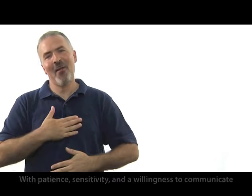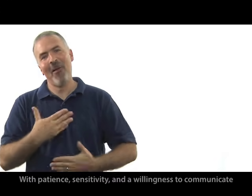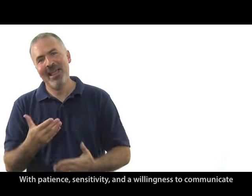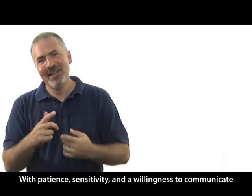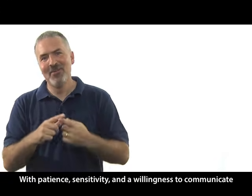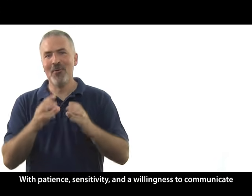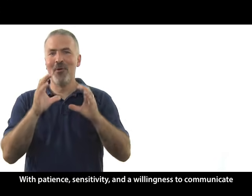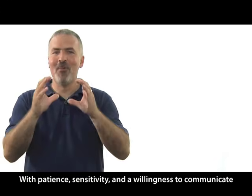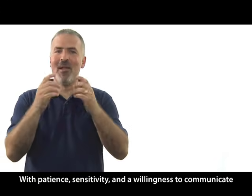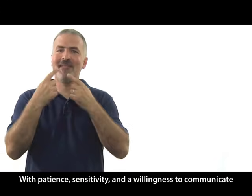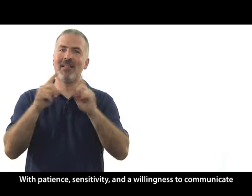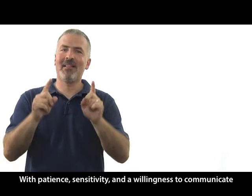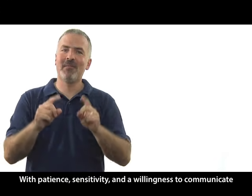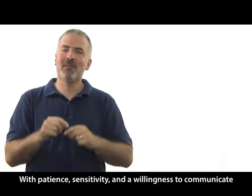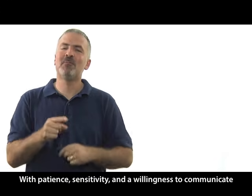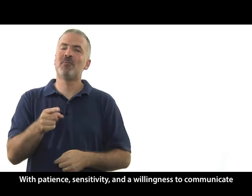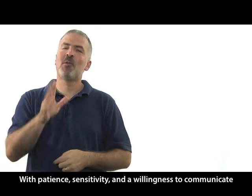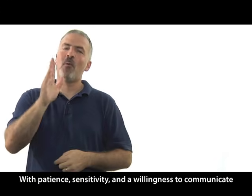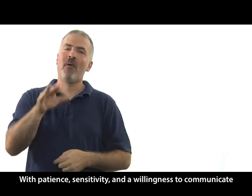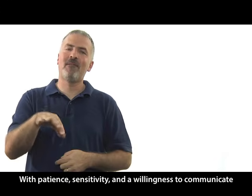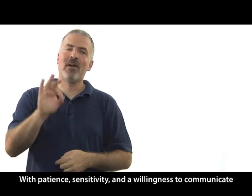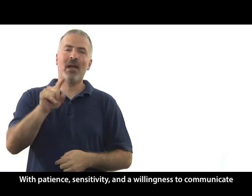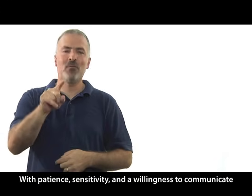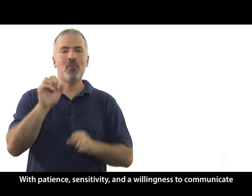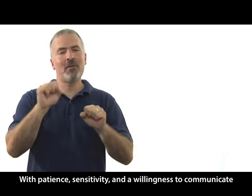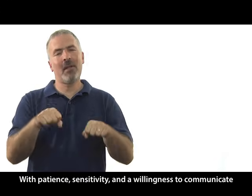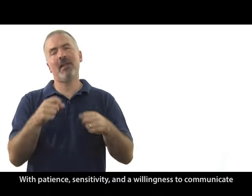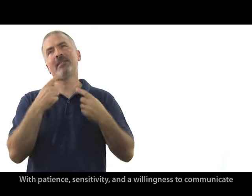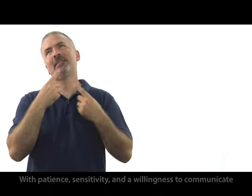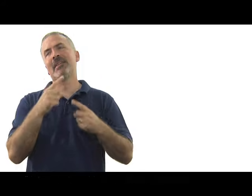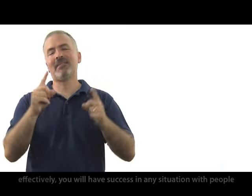With patience, sensitivity, and a willingness to communicate